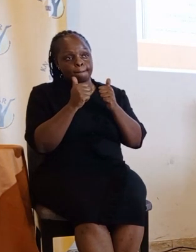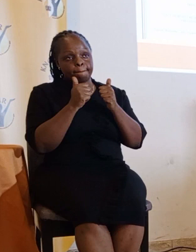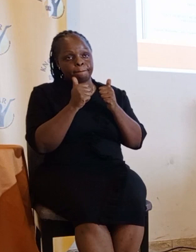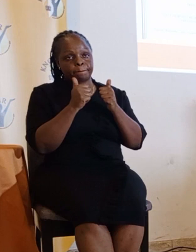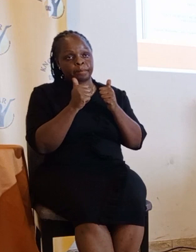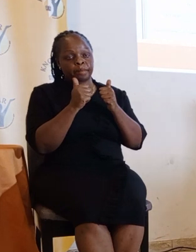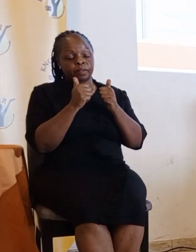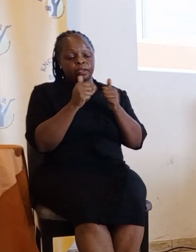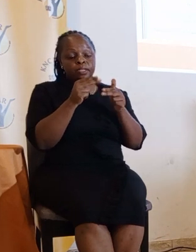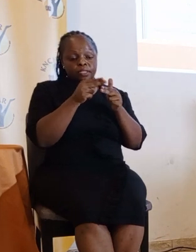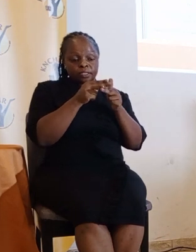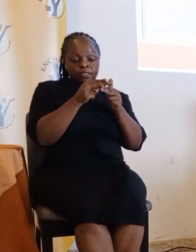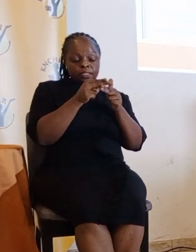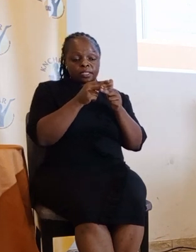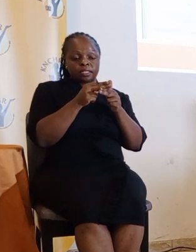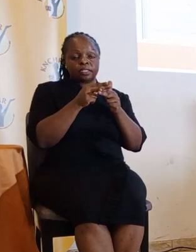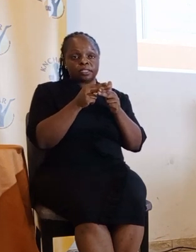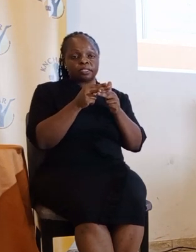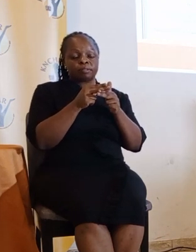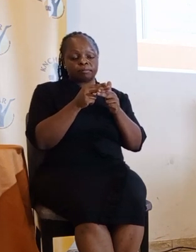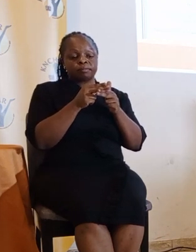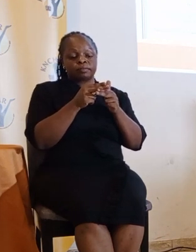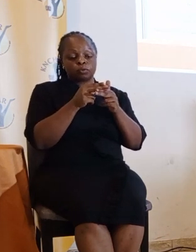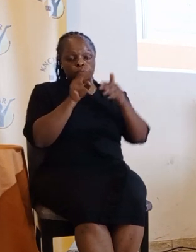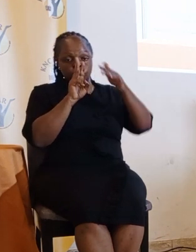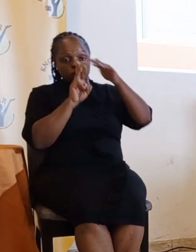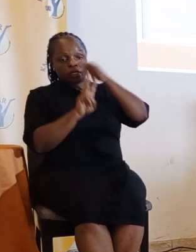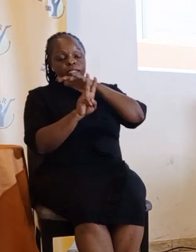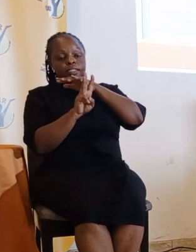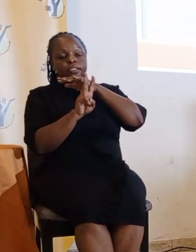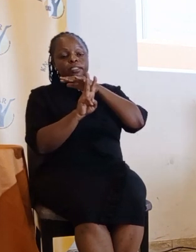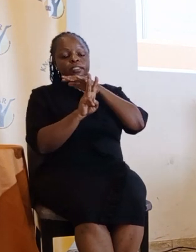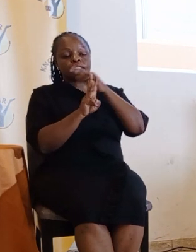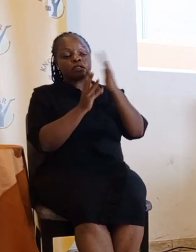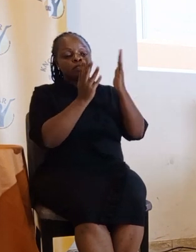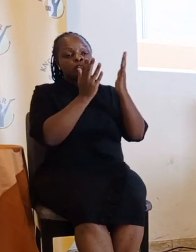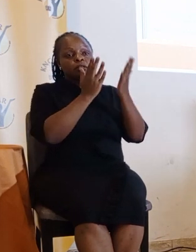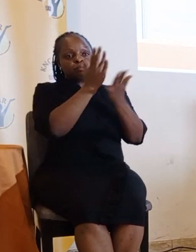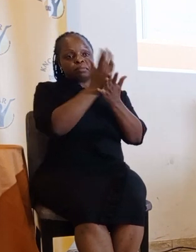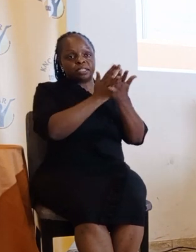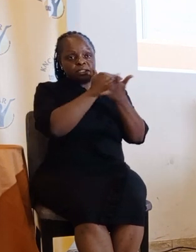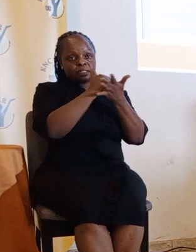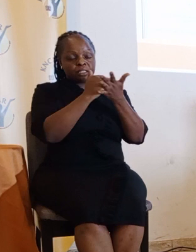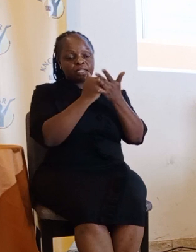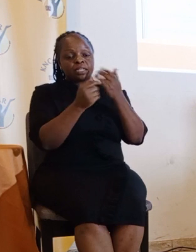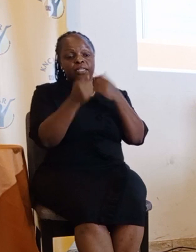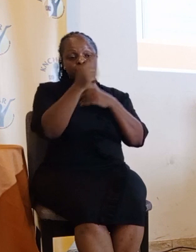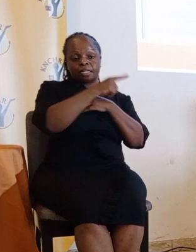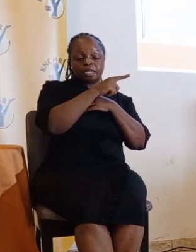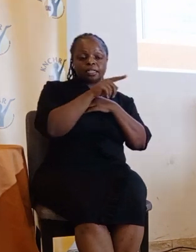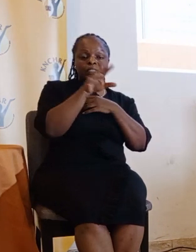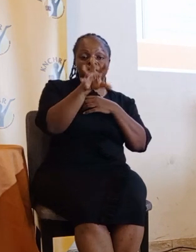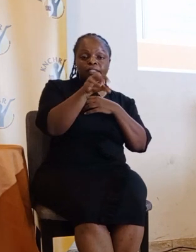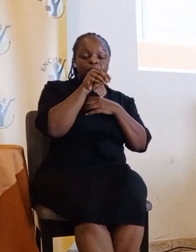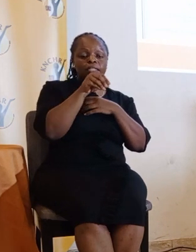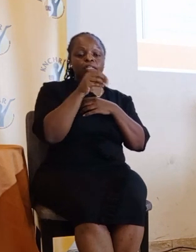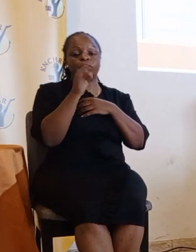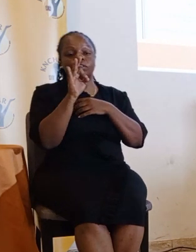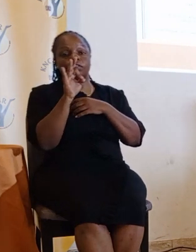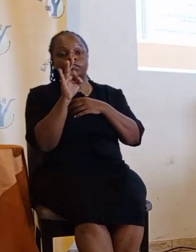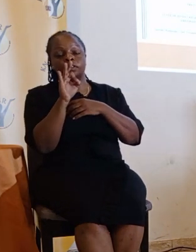And recently, much more recently, we witnessed the brazen daylight abduction of one Jaswant Singh